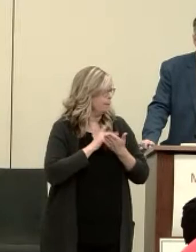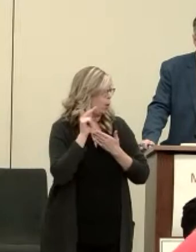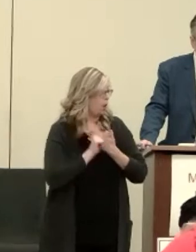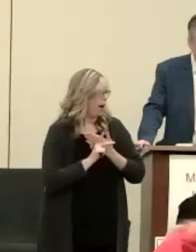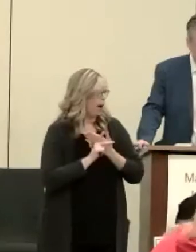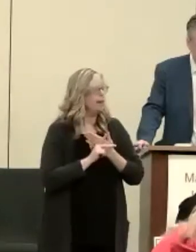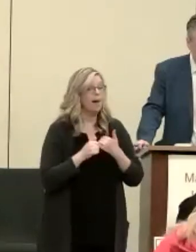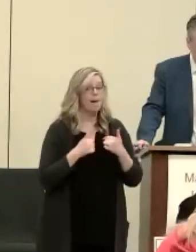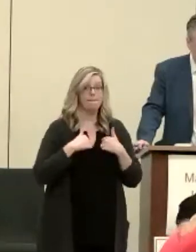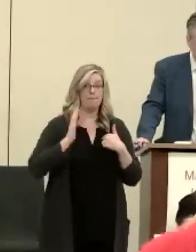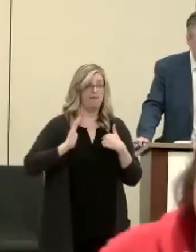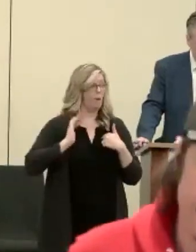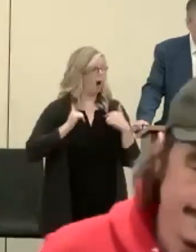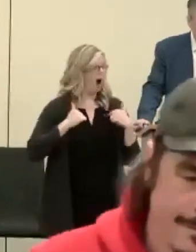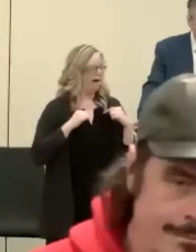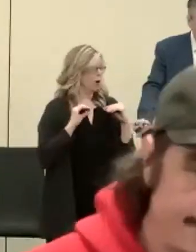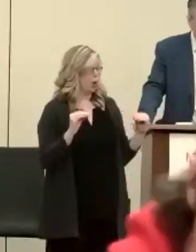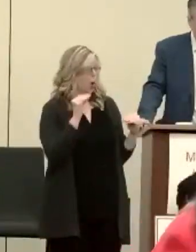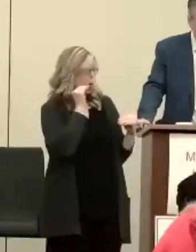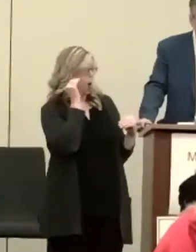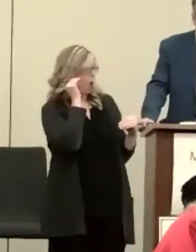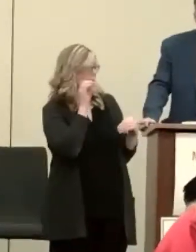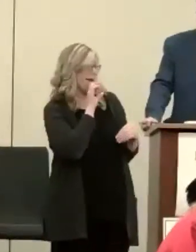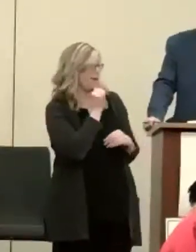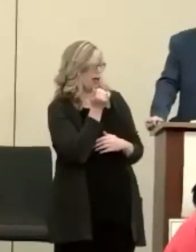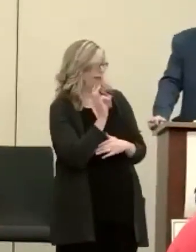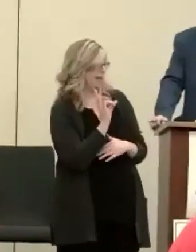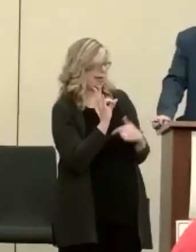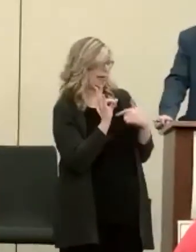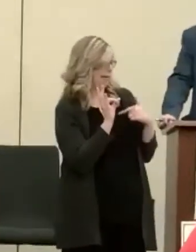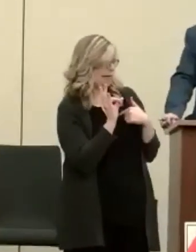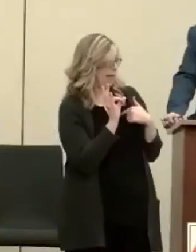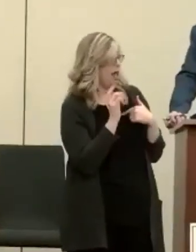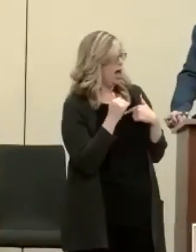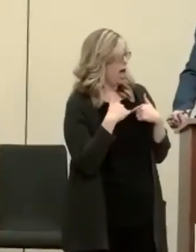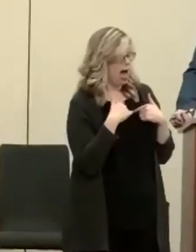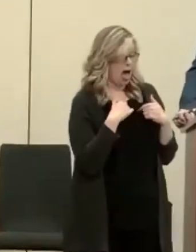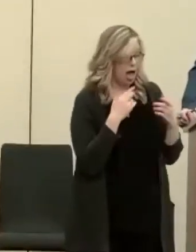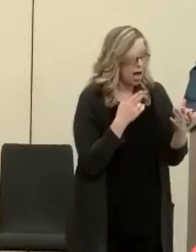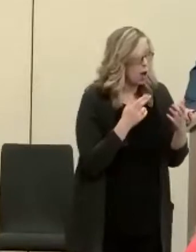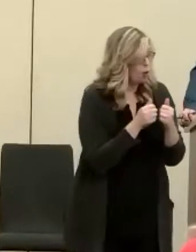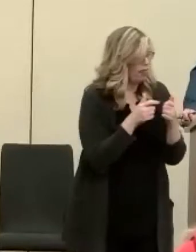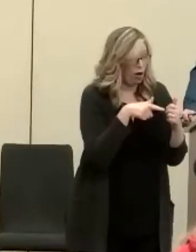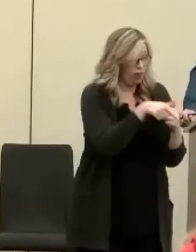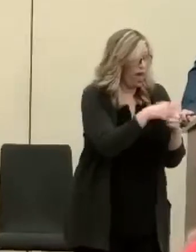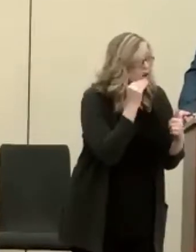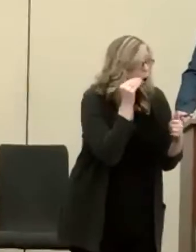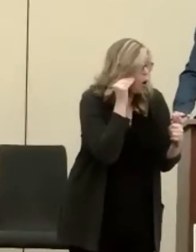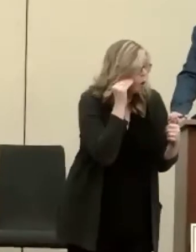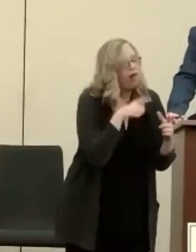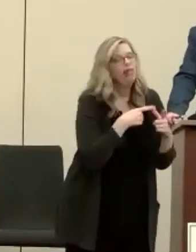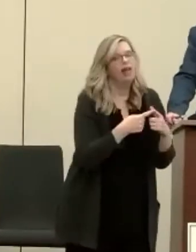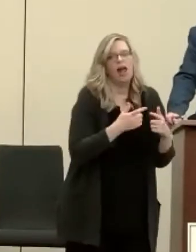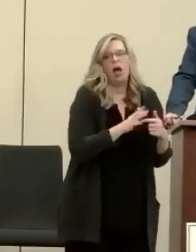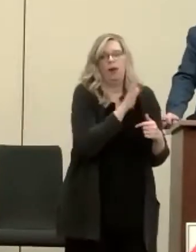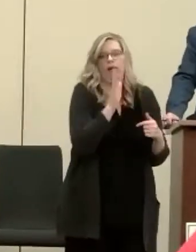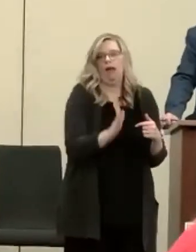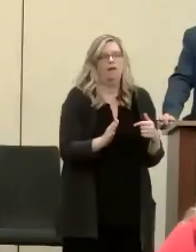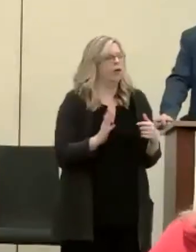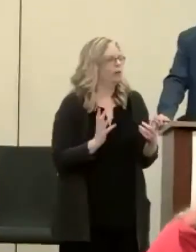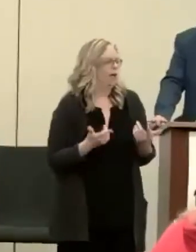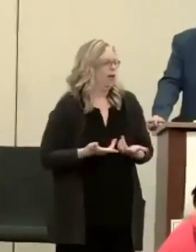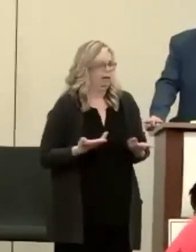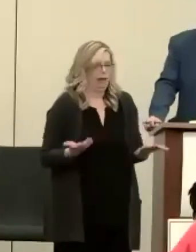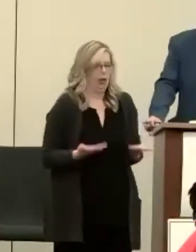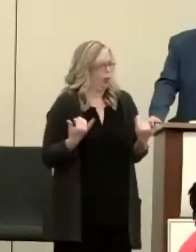at 17 and the rooming house I was trying to get into was selected, I would not be standing here in front of you. So I'm very aware of